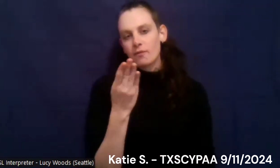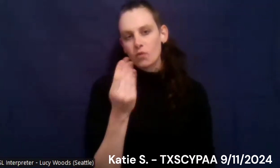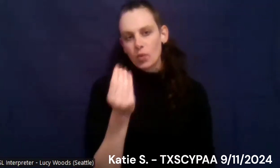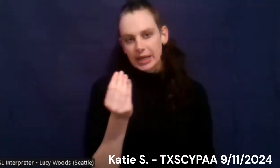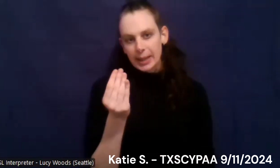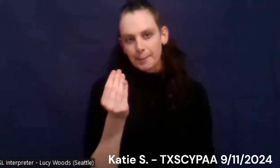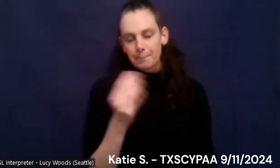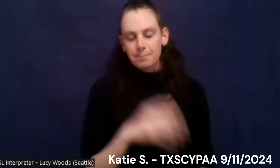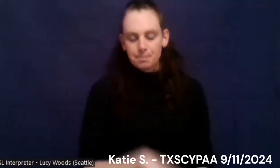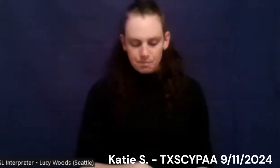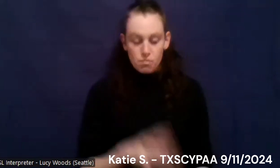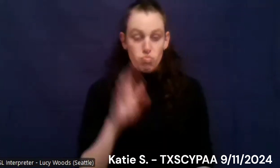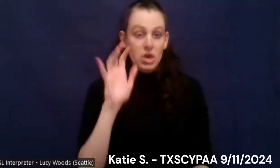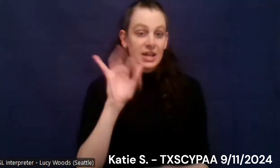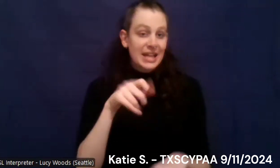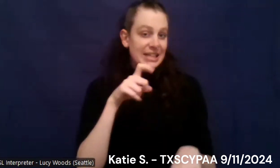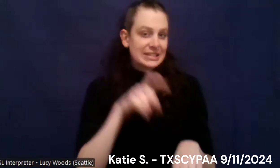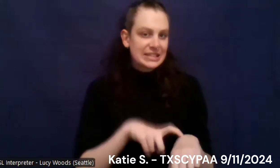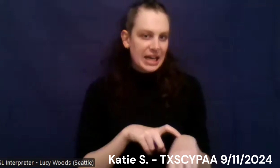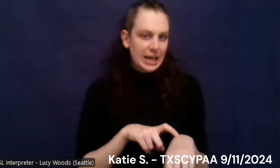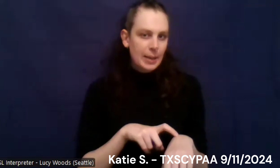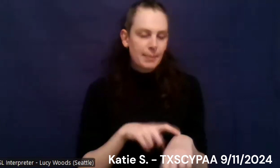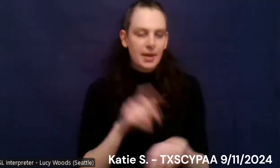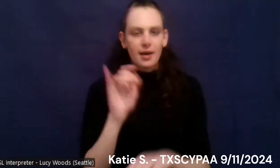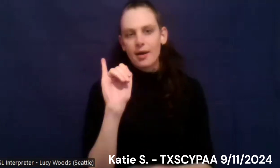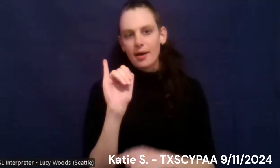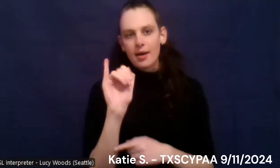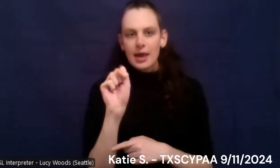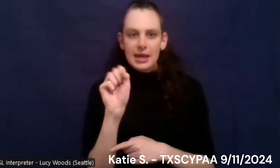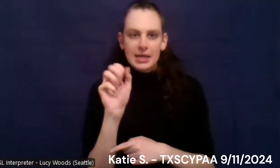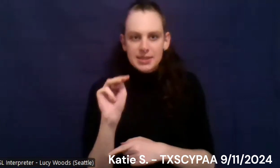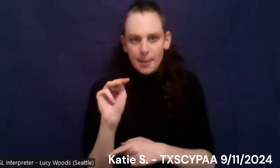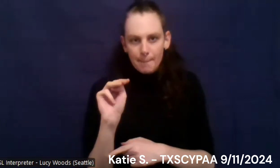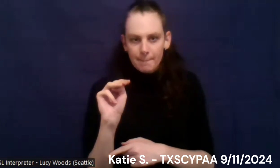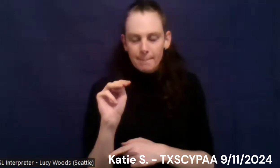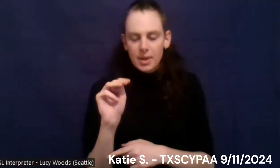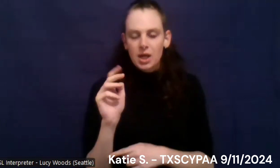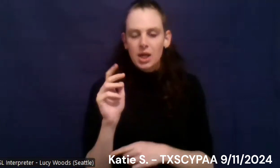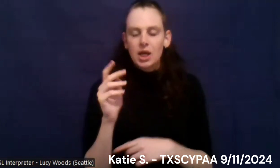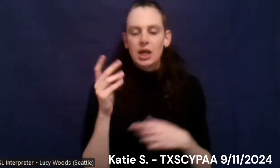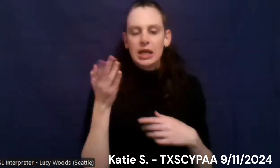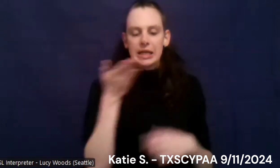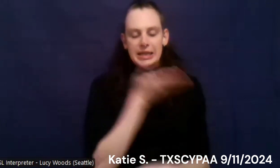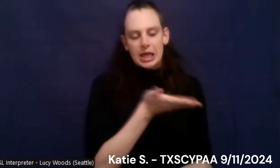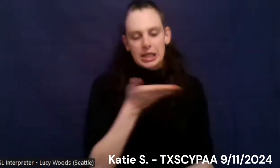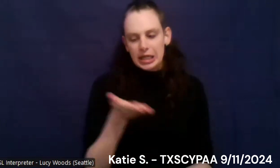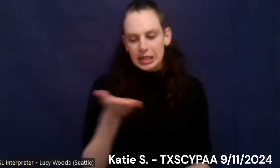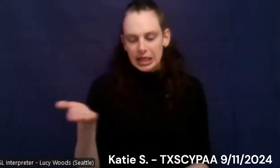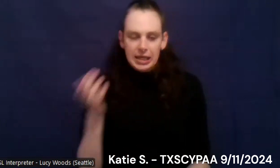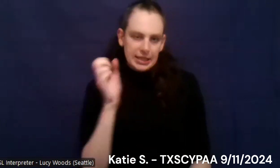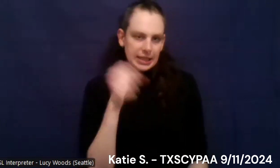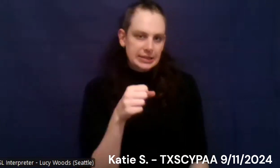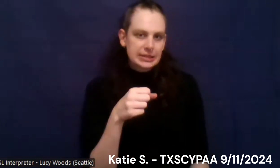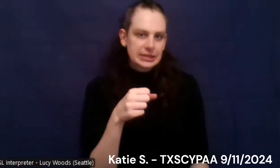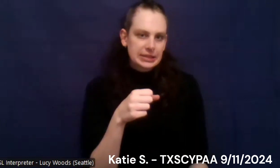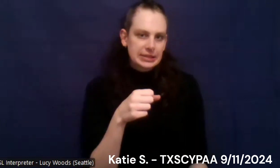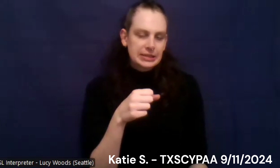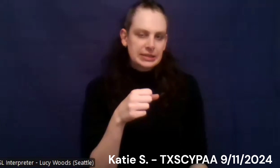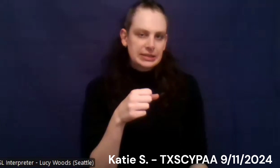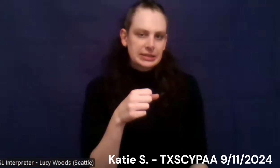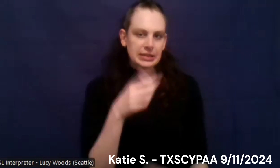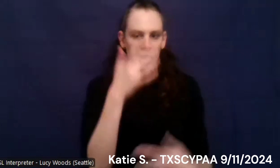And at that point, the isms in hindsight were always there. They were always there.